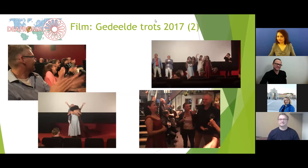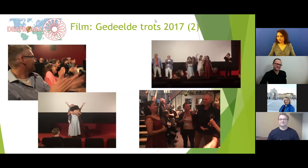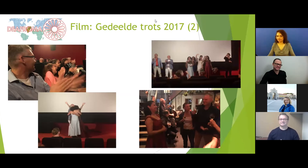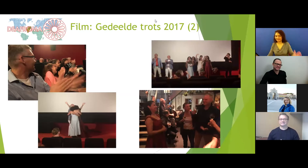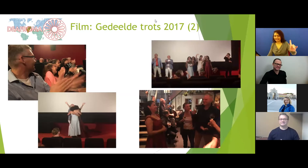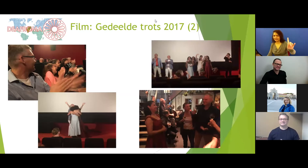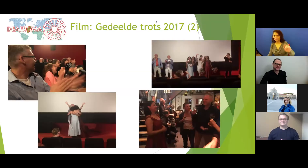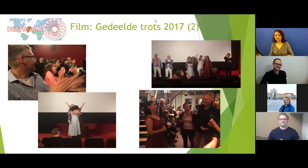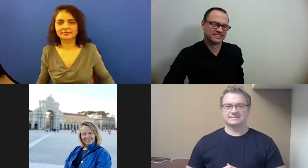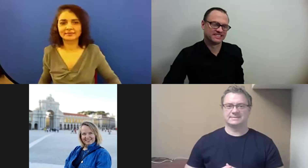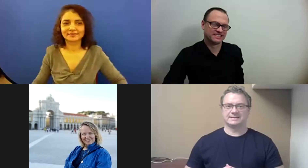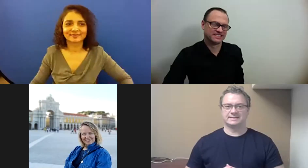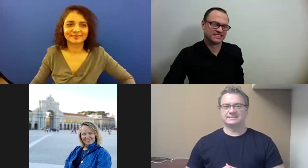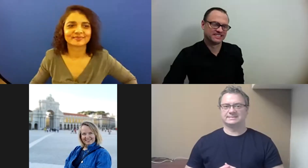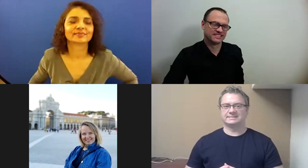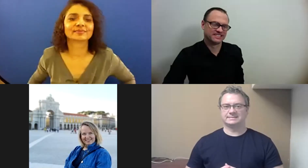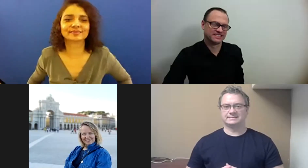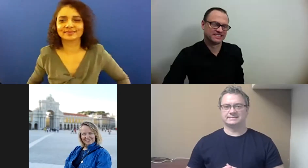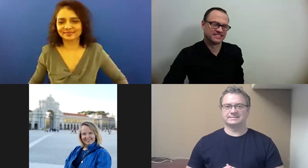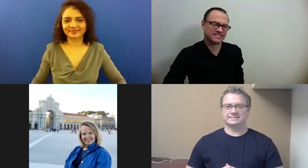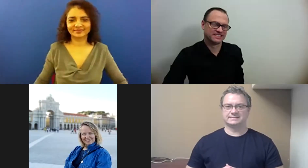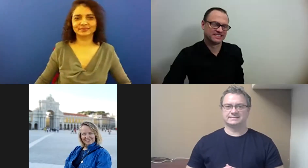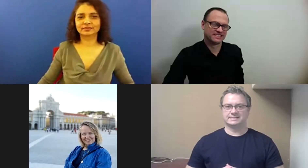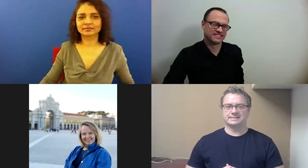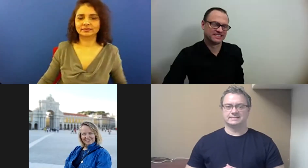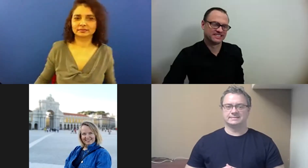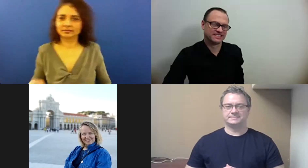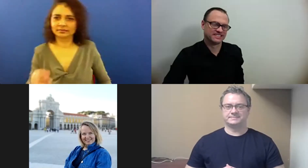Hold on. Keep the slide on, please. 1 second.